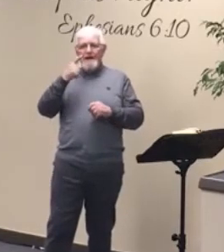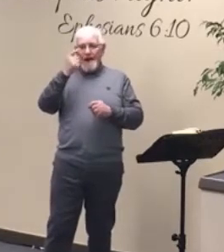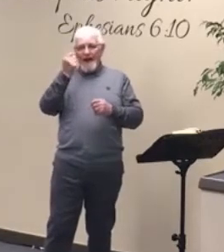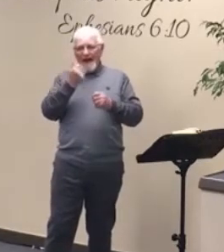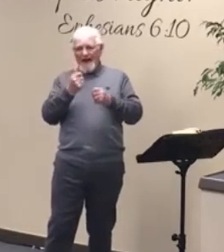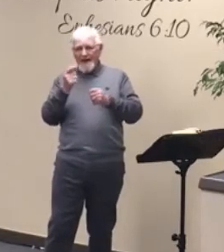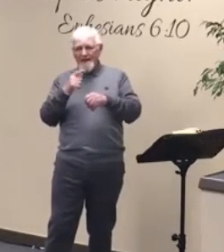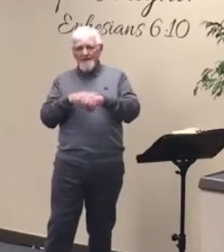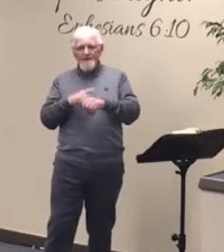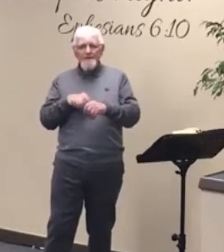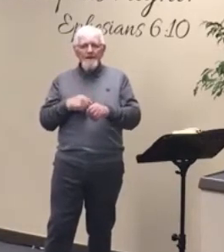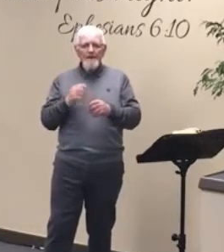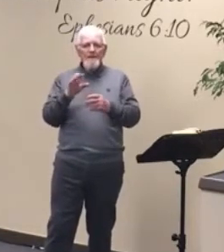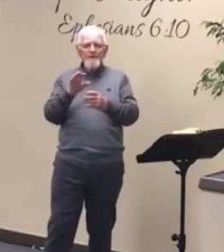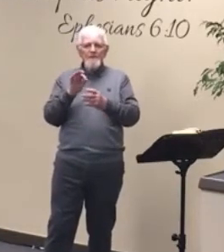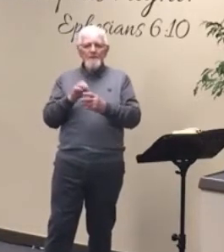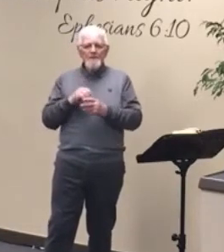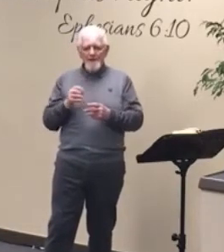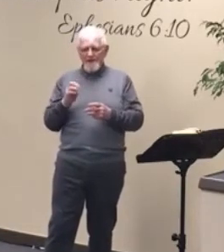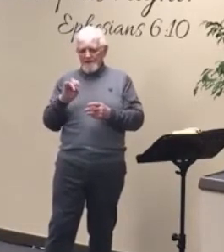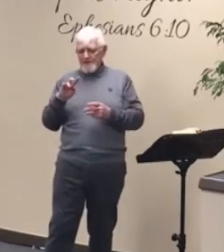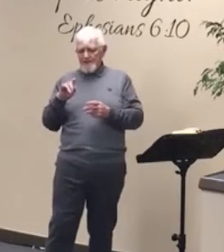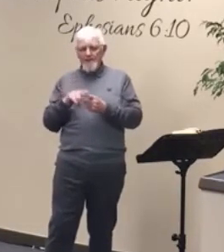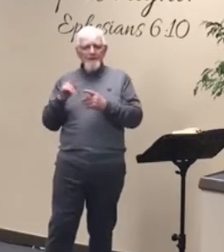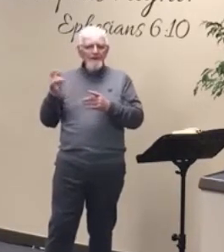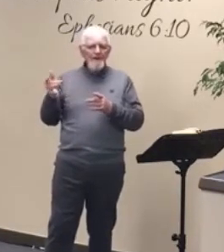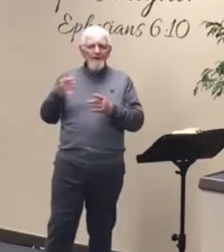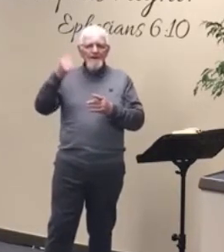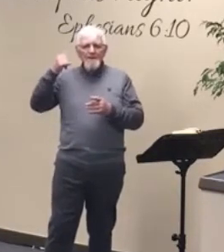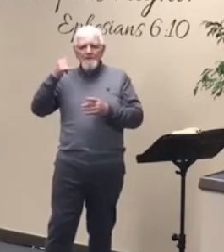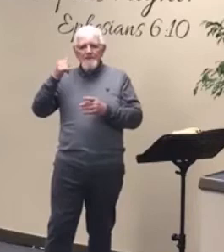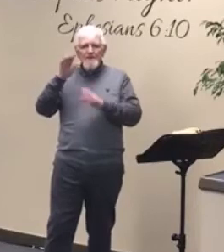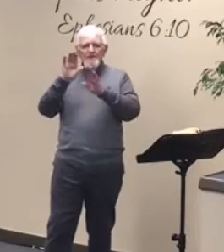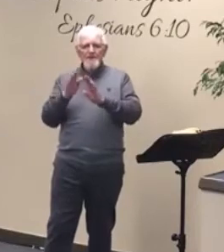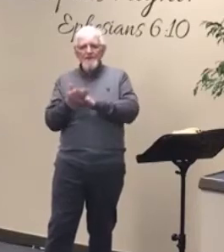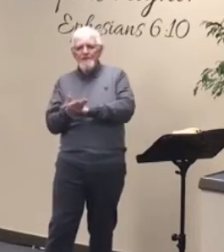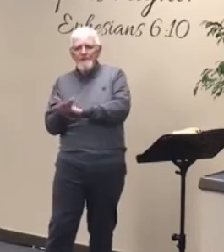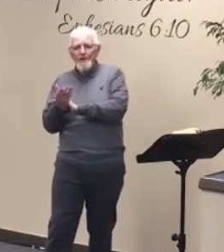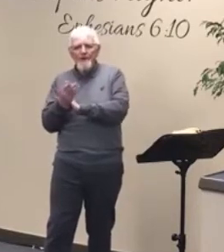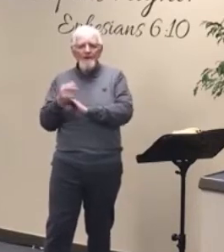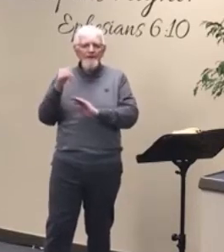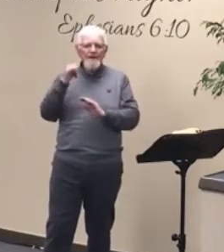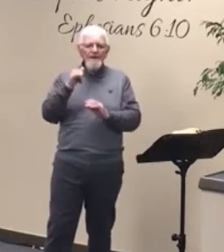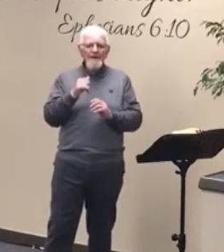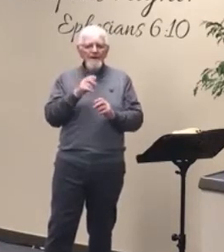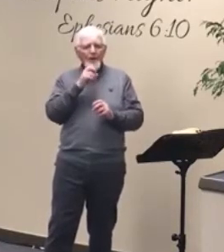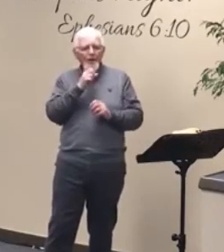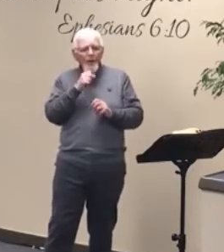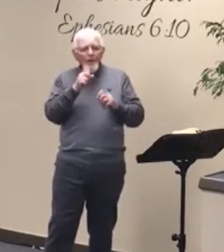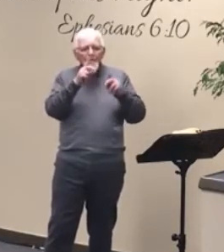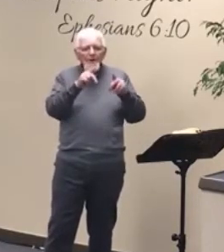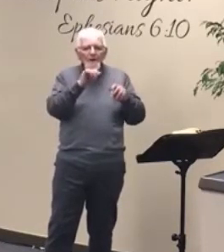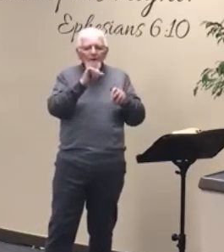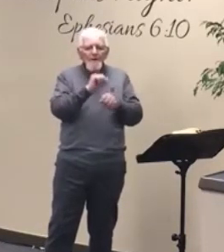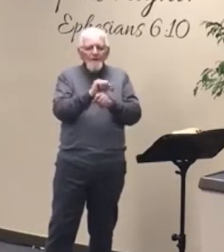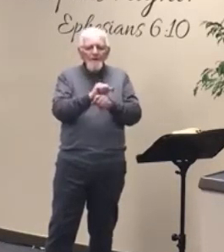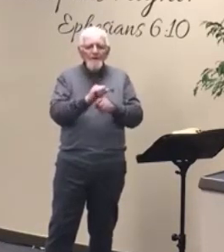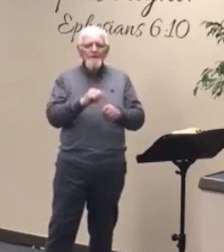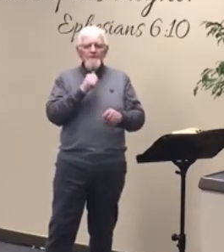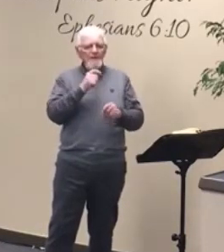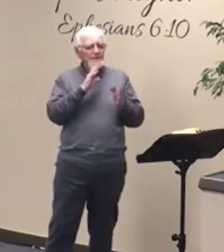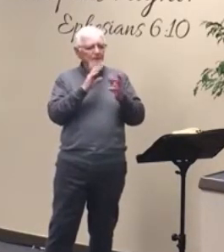You know how simple it is? I had to pick up the phone one morning on a Sunday morning and call somebody who's an old coworker, hadn't talked to him in